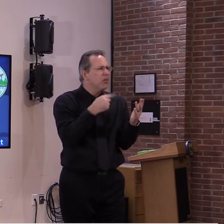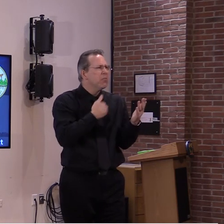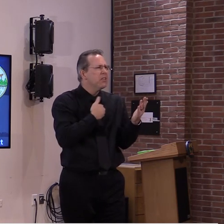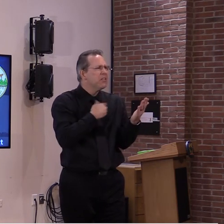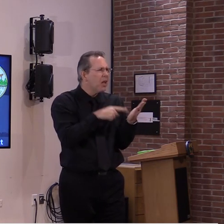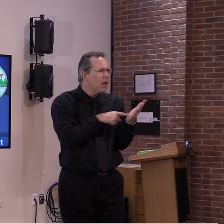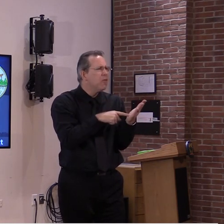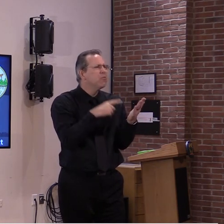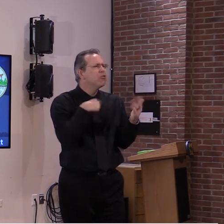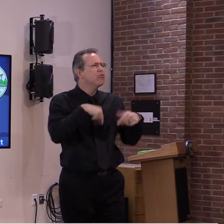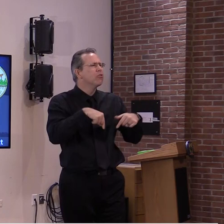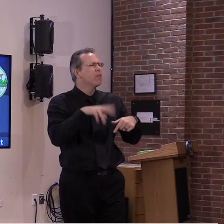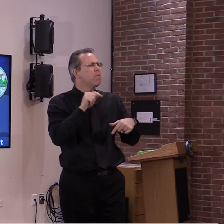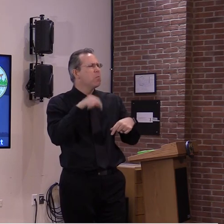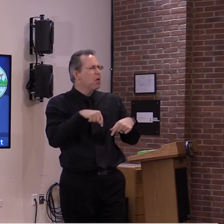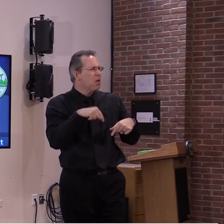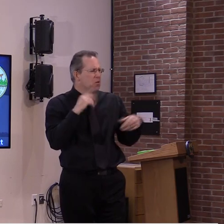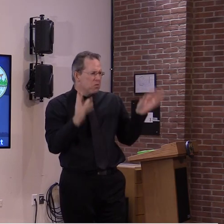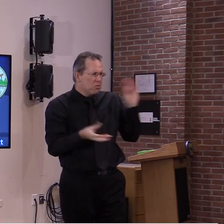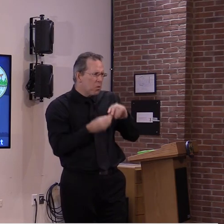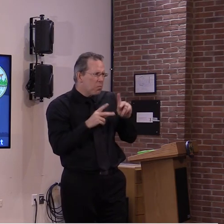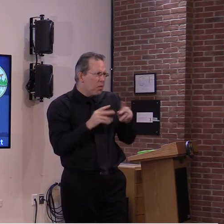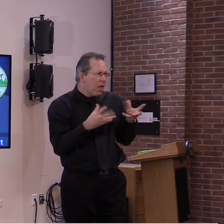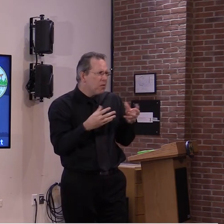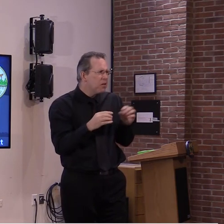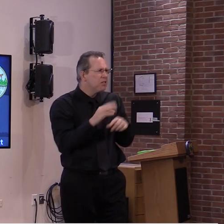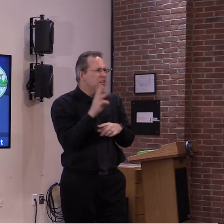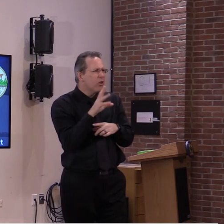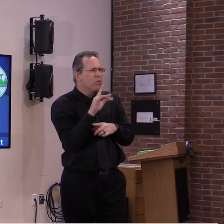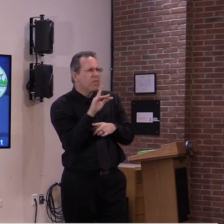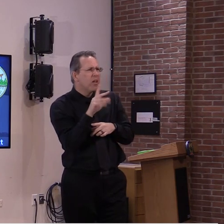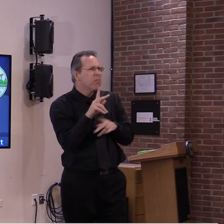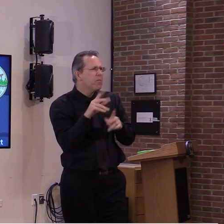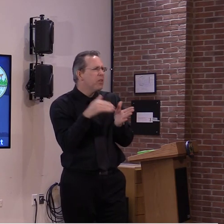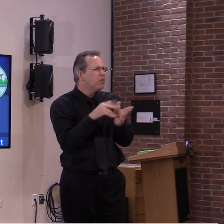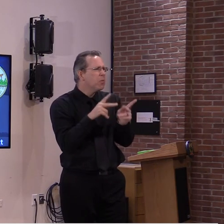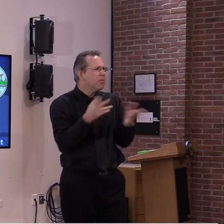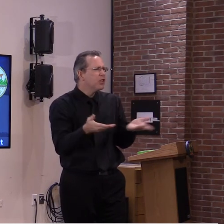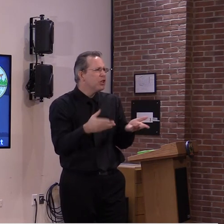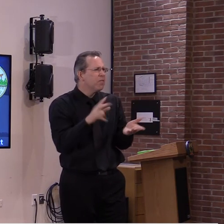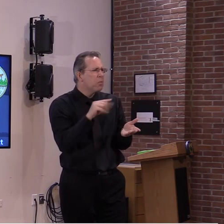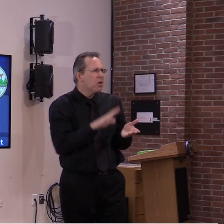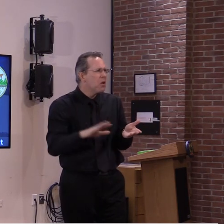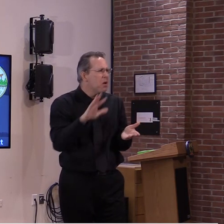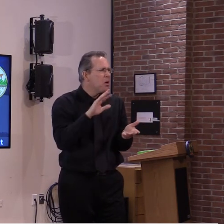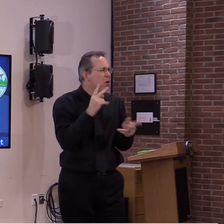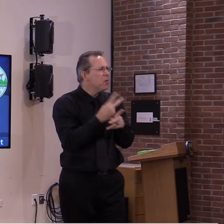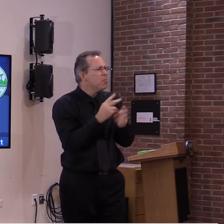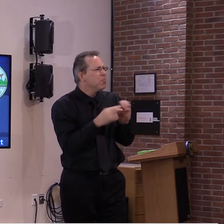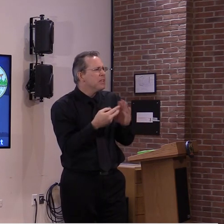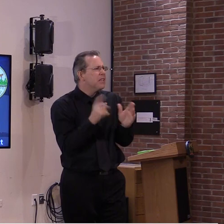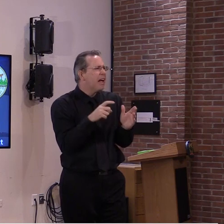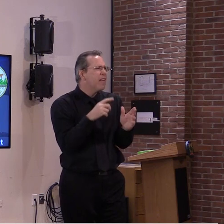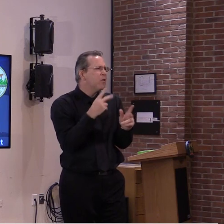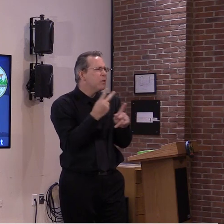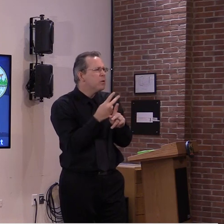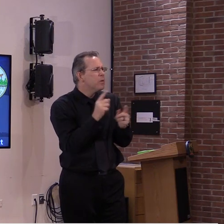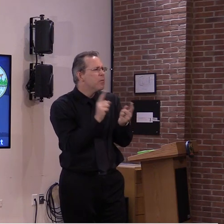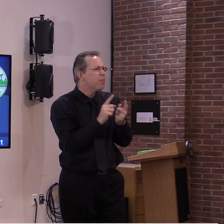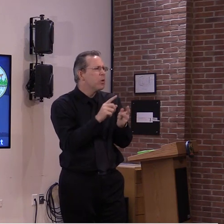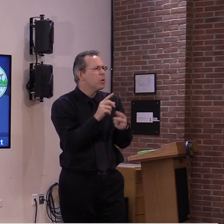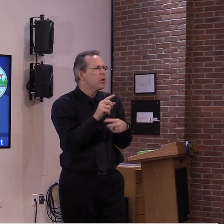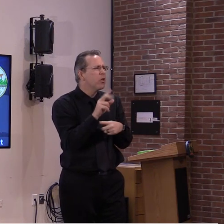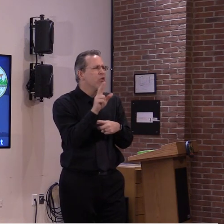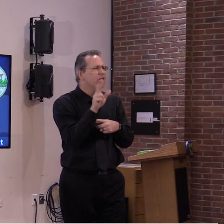in 6 months would be about 3,500 vaccinations a day. And I know we're not going to